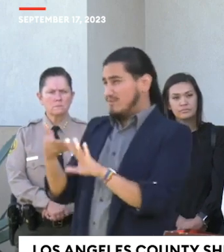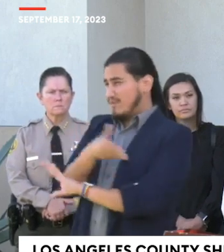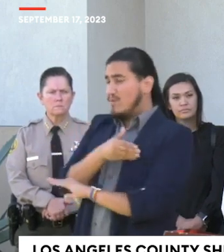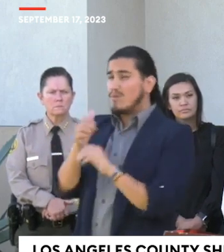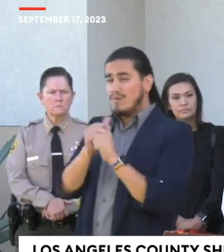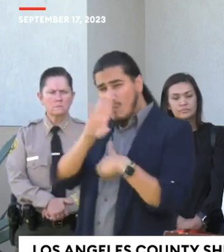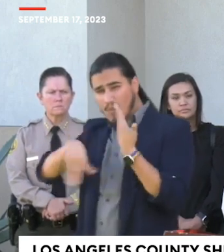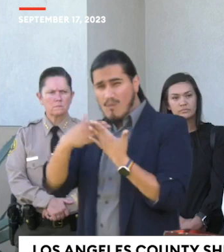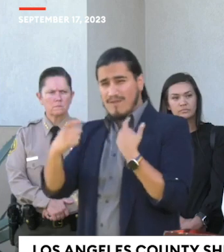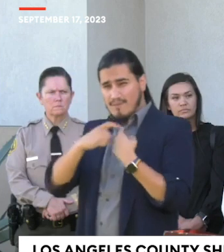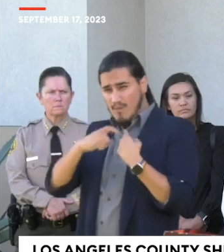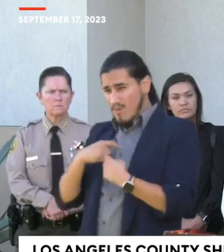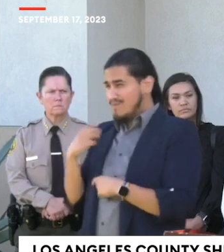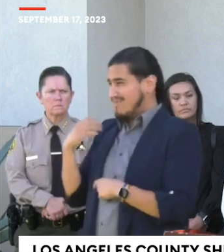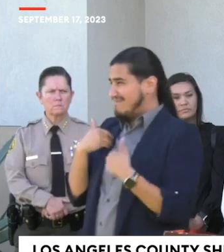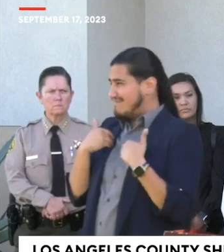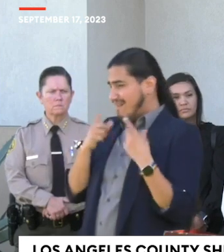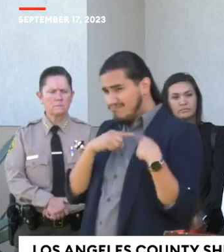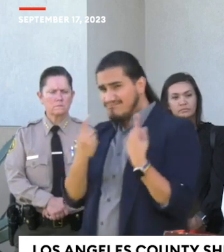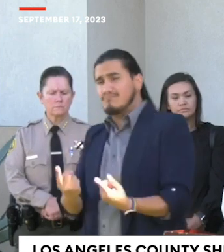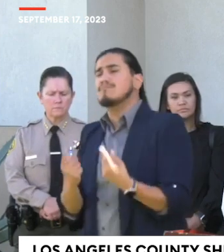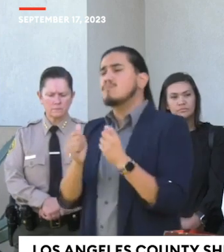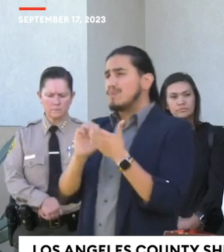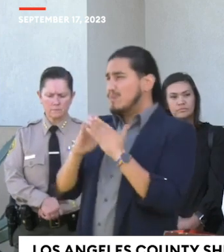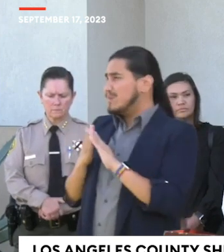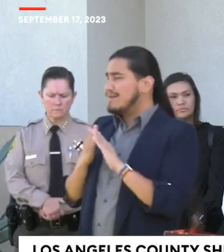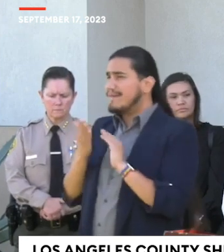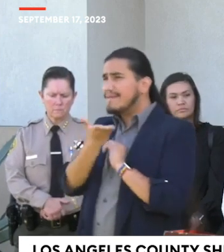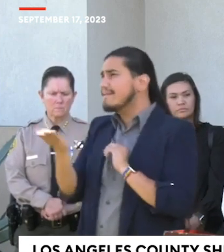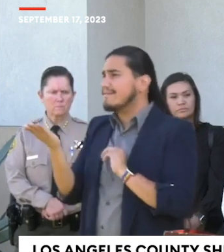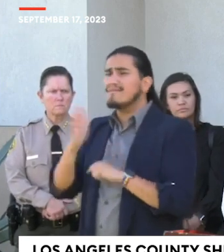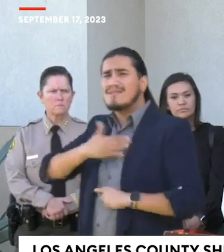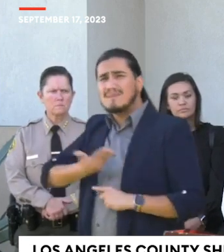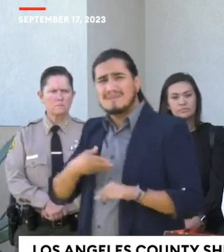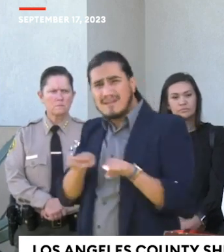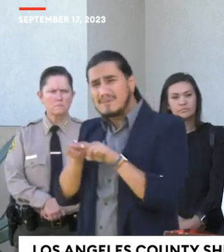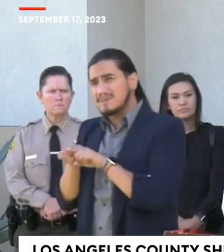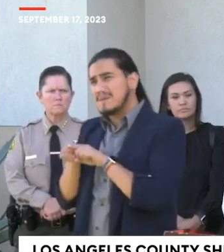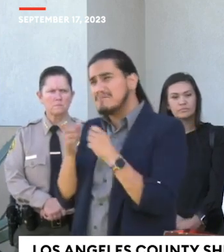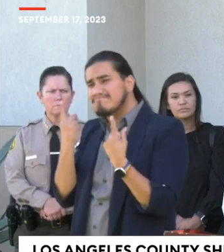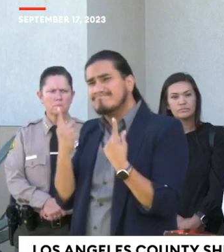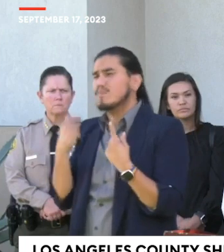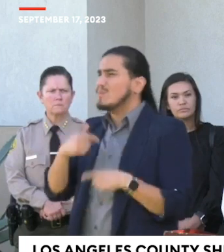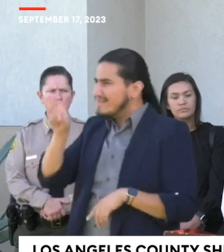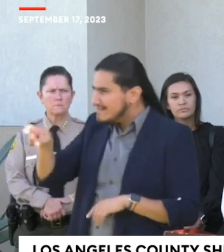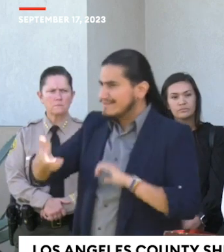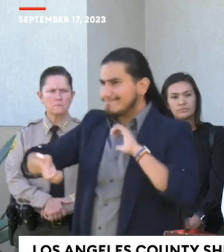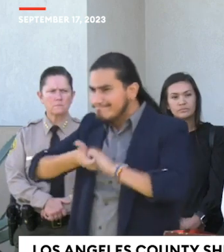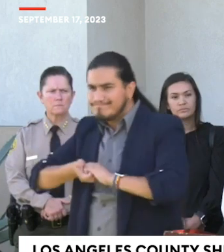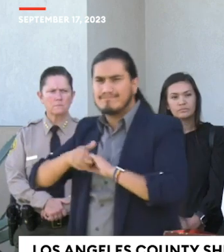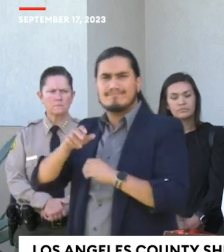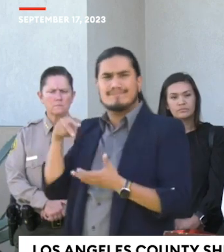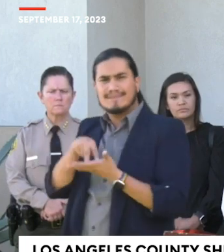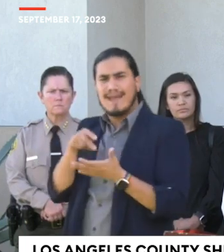phone calls that I'm receiving from a lot of our community members, they're outraged as well. We need to stand together. We